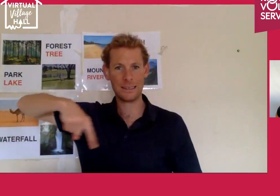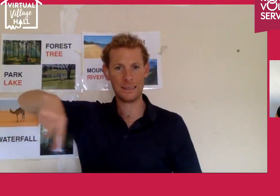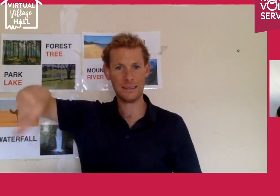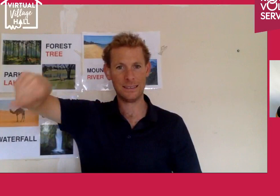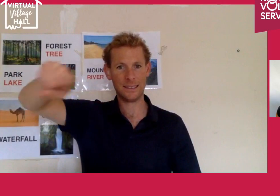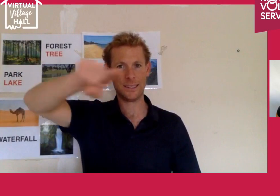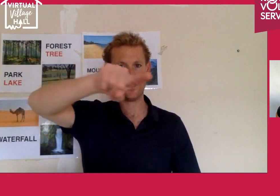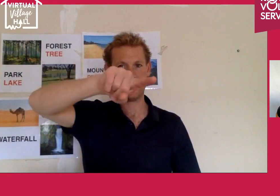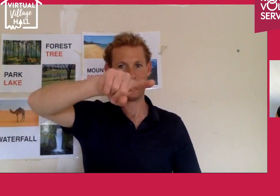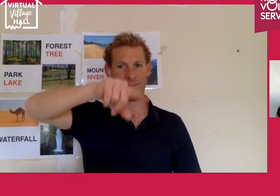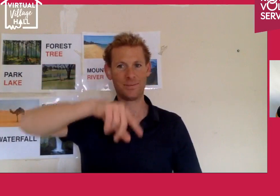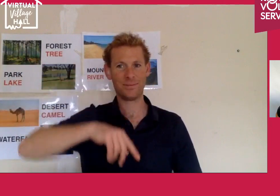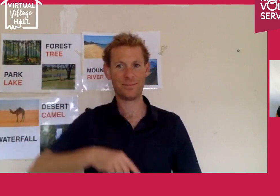That's the sign for lake. Lake.